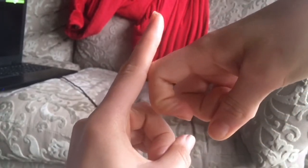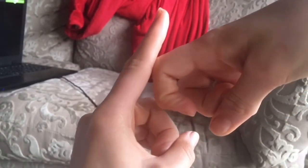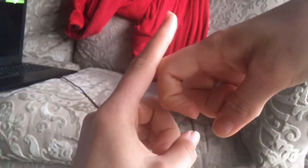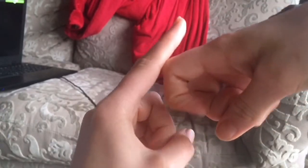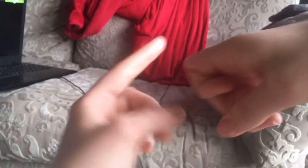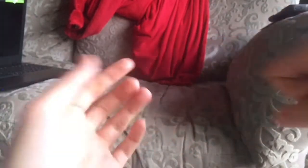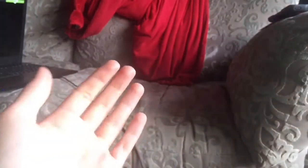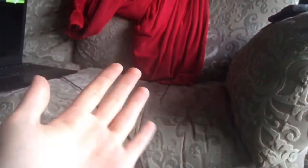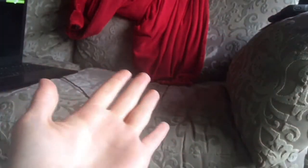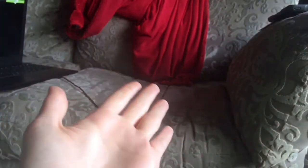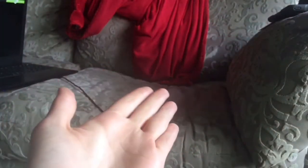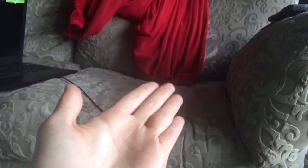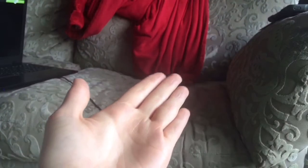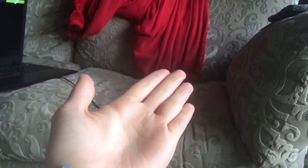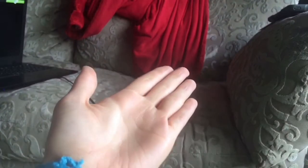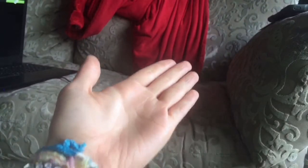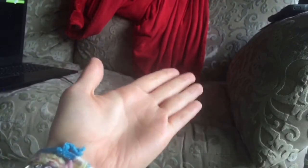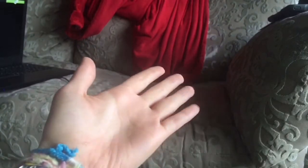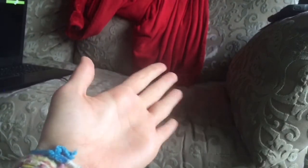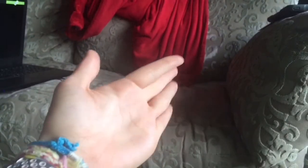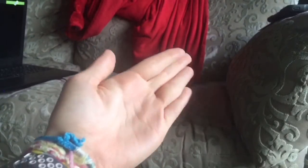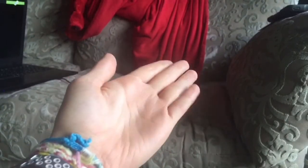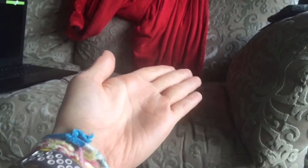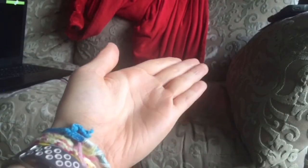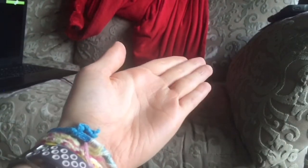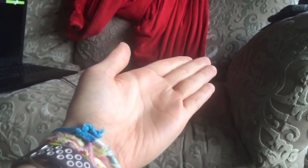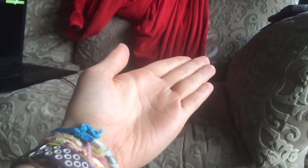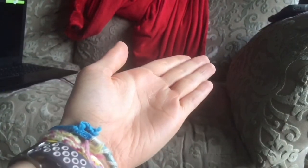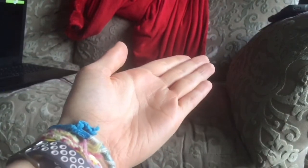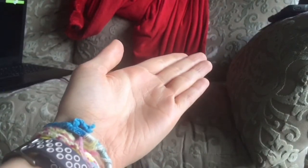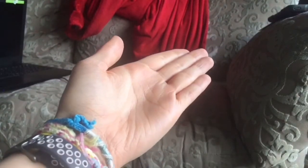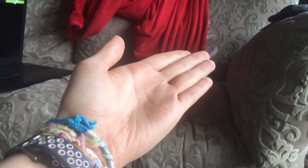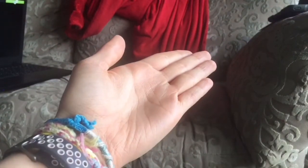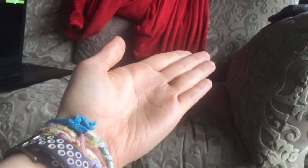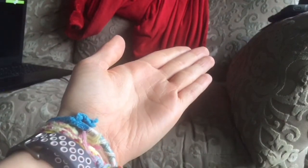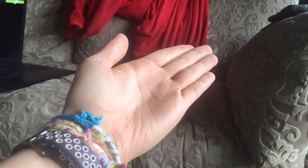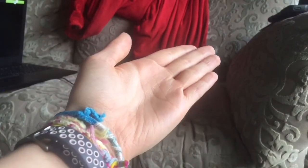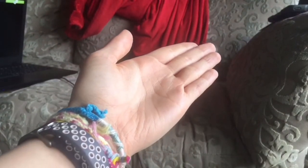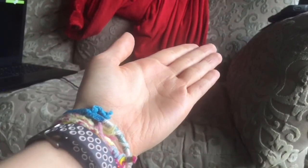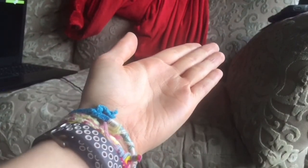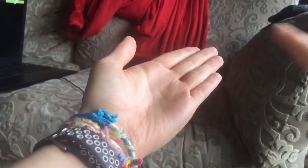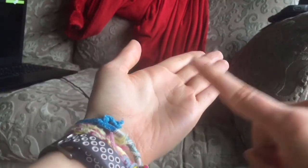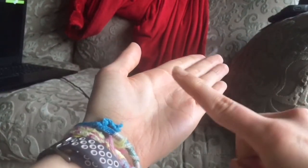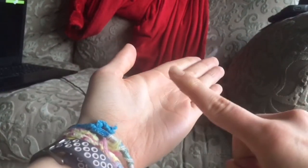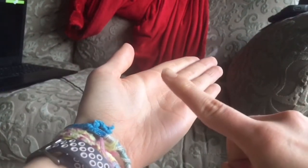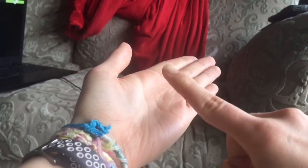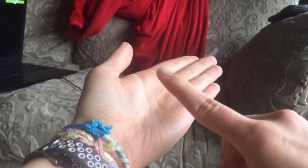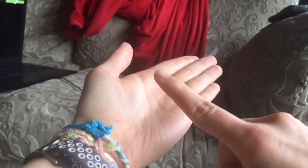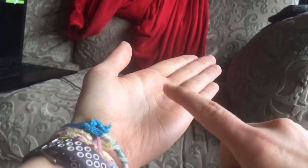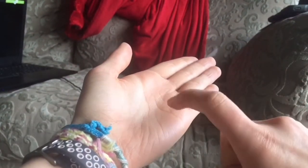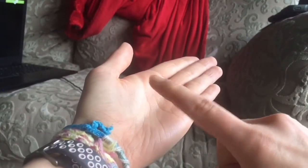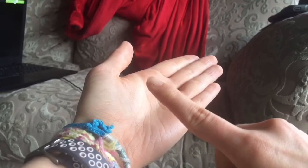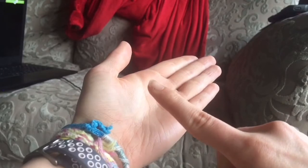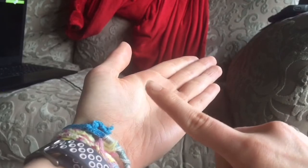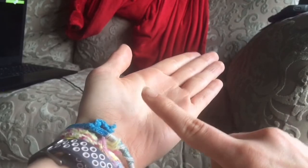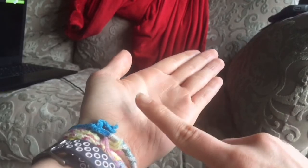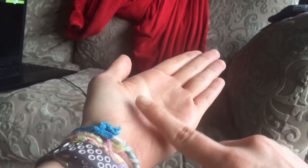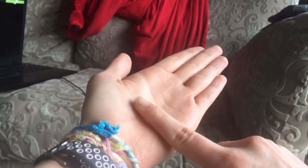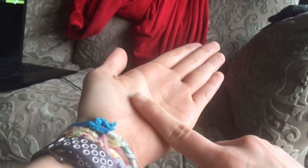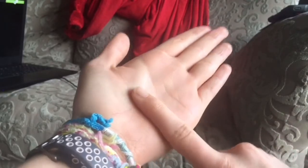Then we're going to get L, and we're going to lay our left hand flat again, and we're going to put our pointing finger down